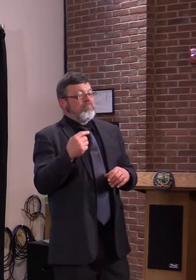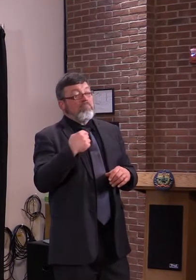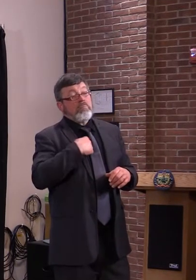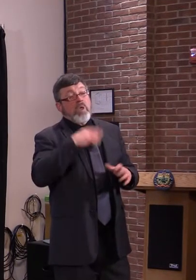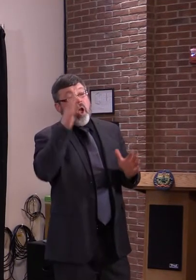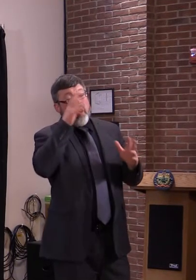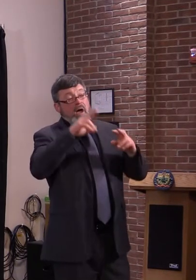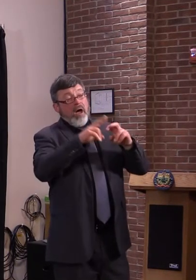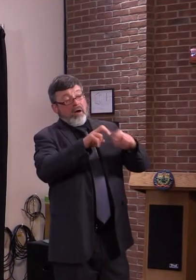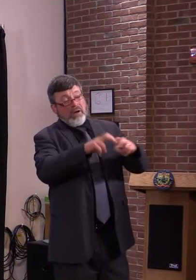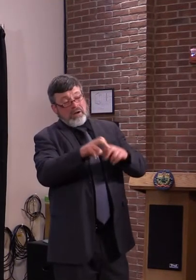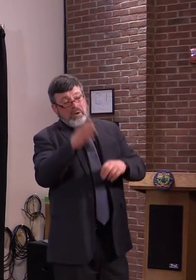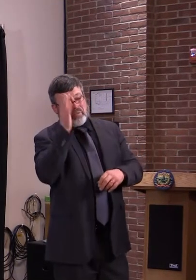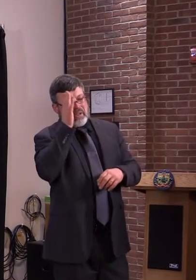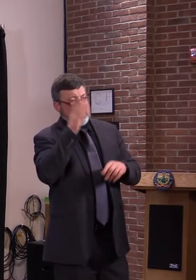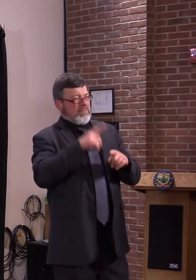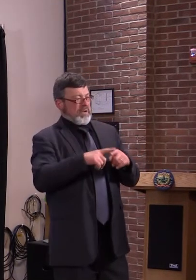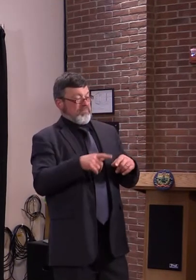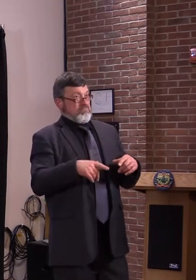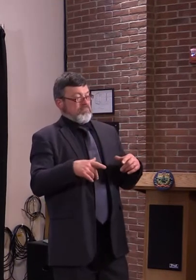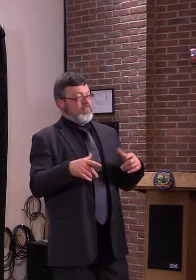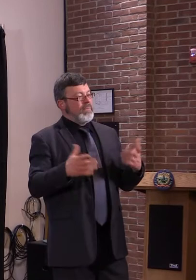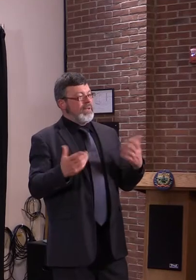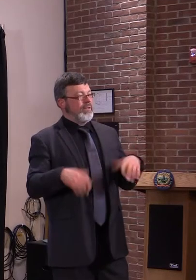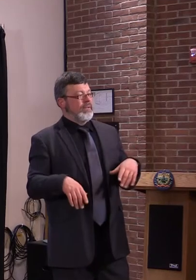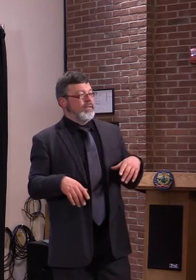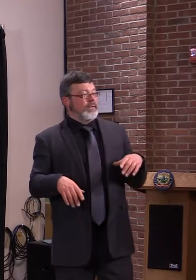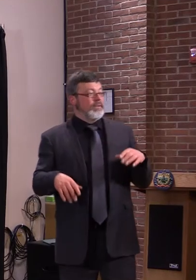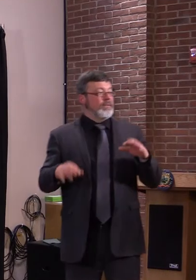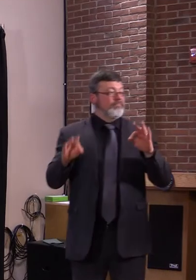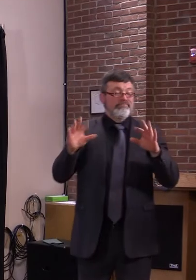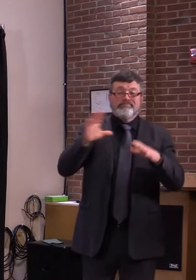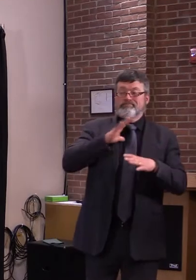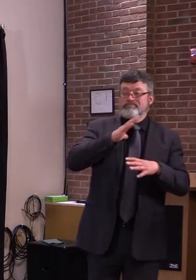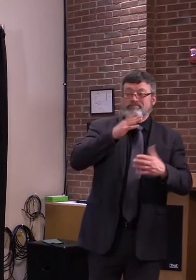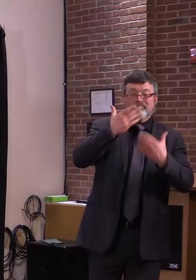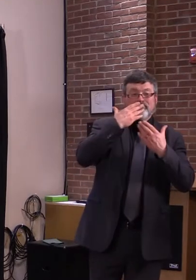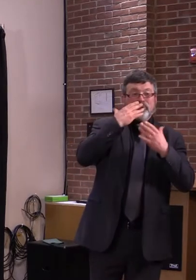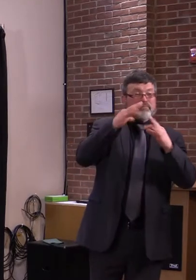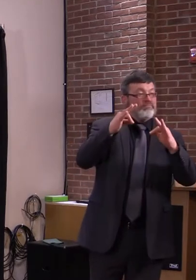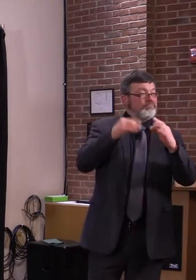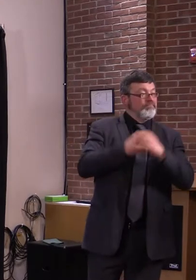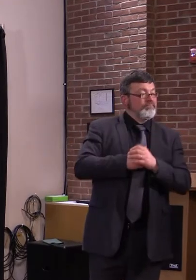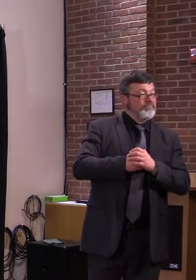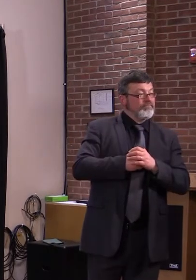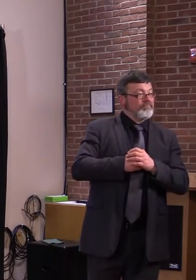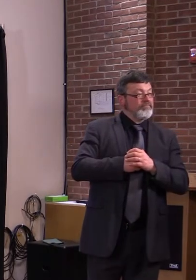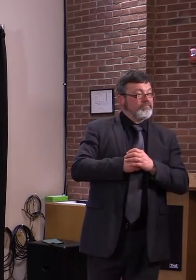Thank you very much.